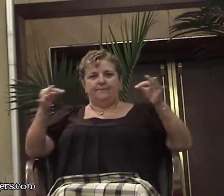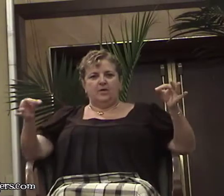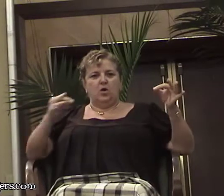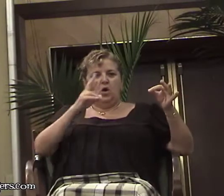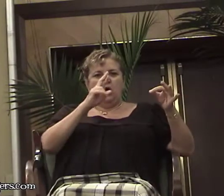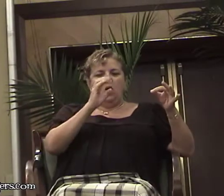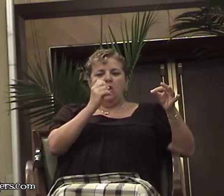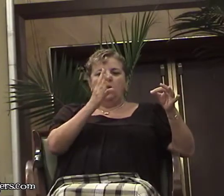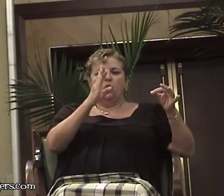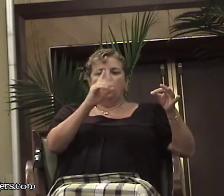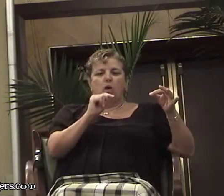Coyle III,